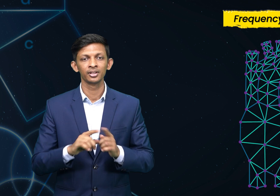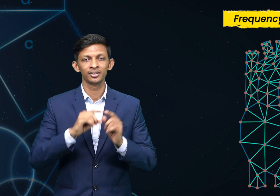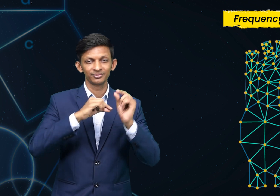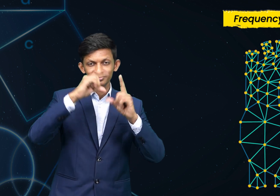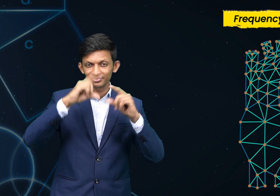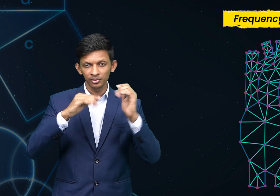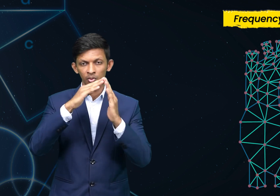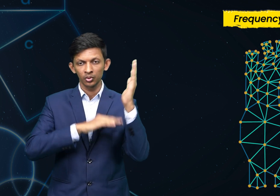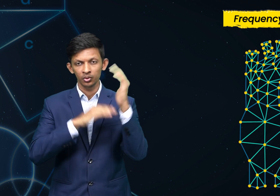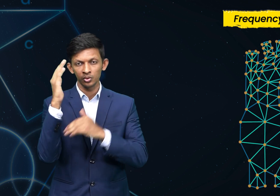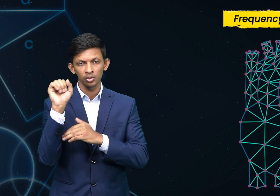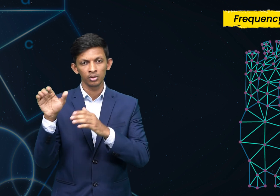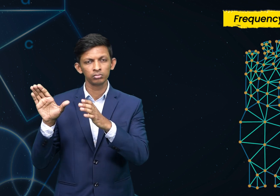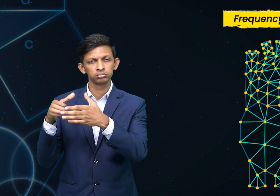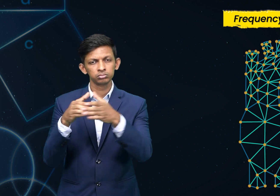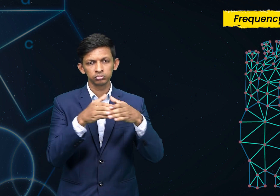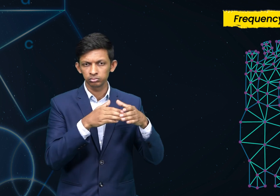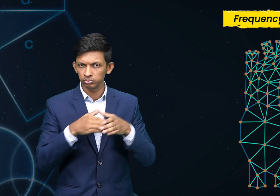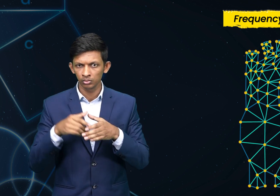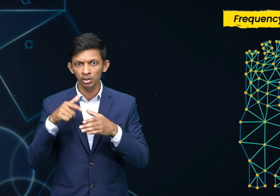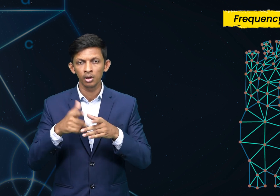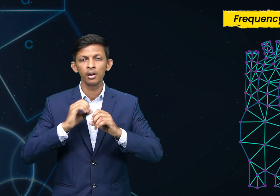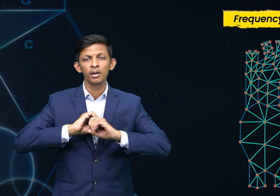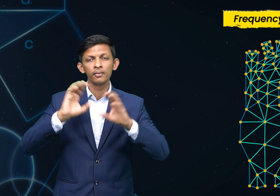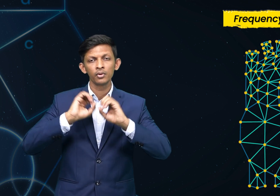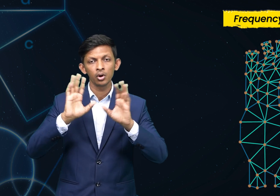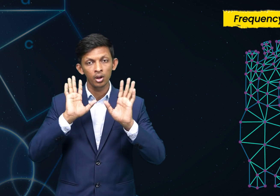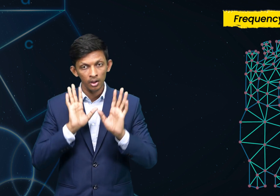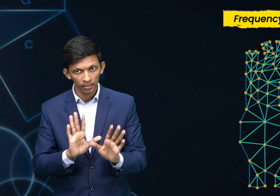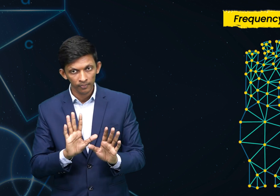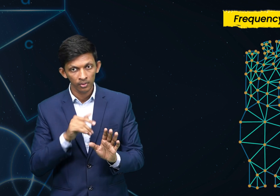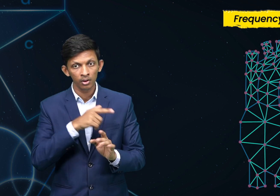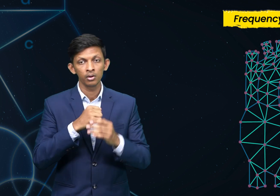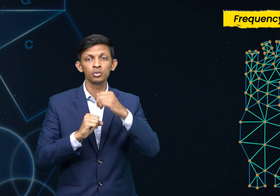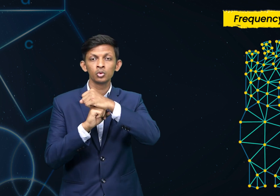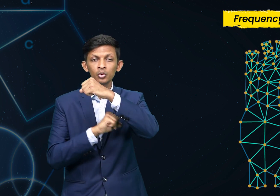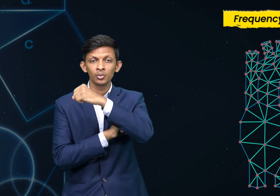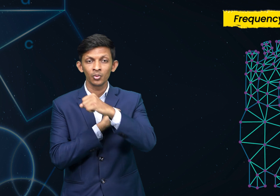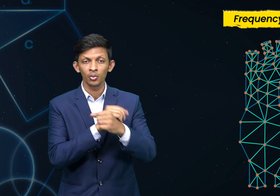A frequency polygon for a grouped frequency distribution can be constructed in two ways.